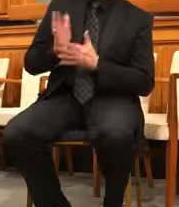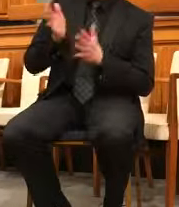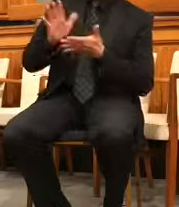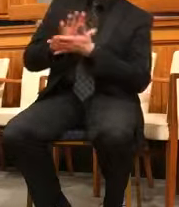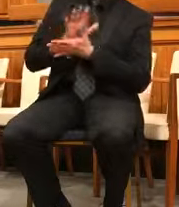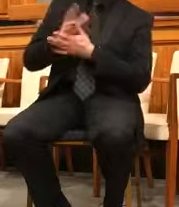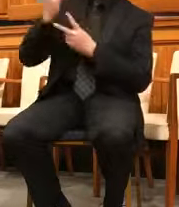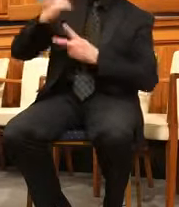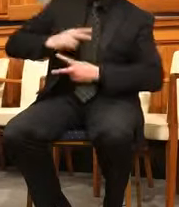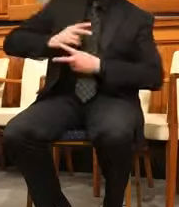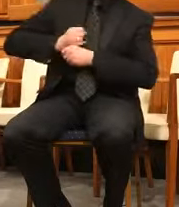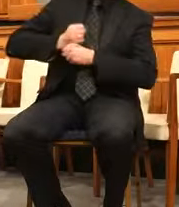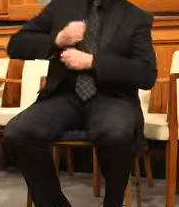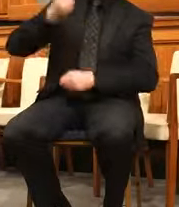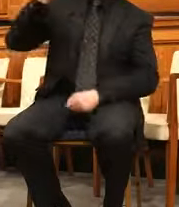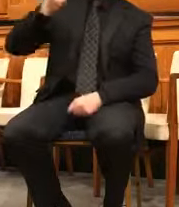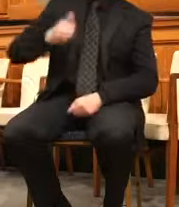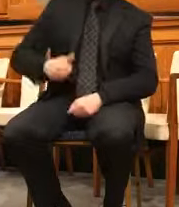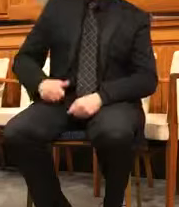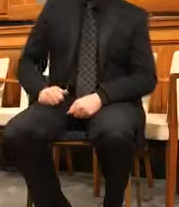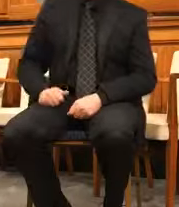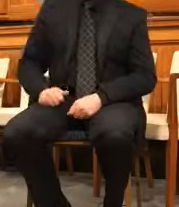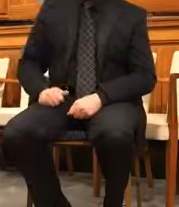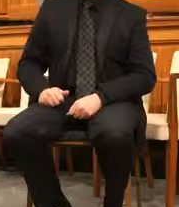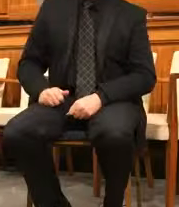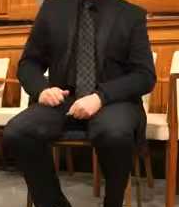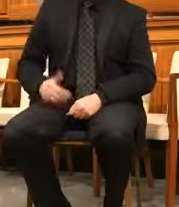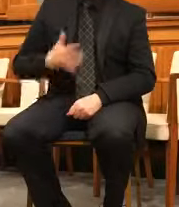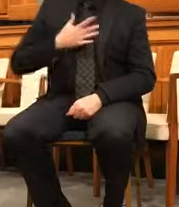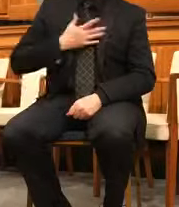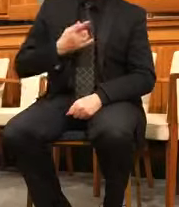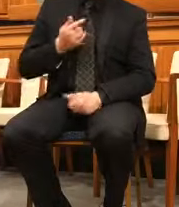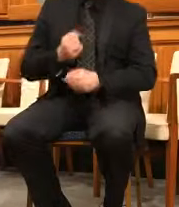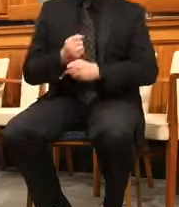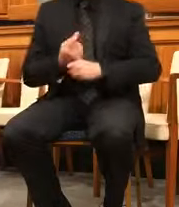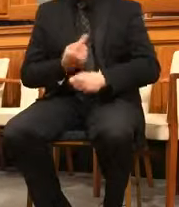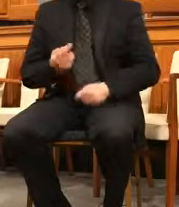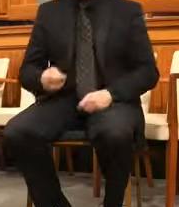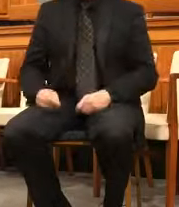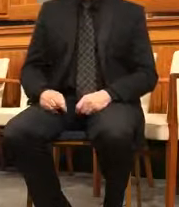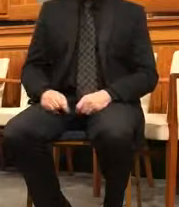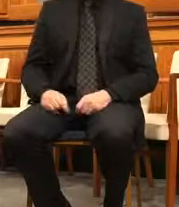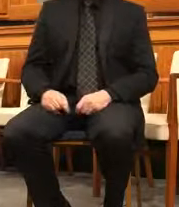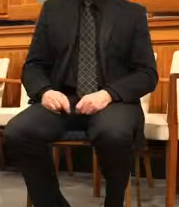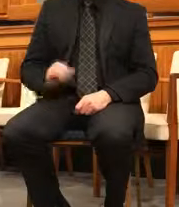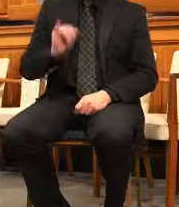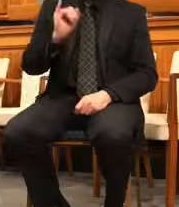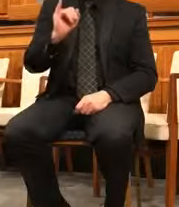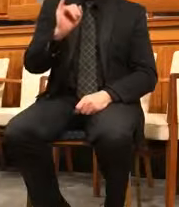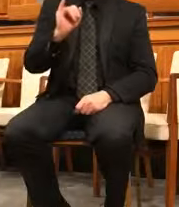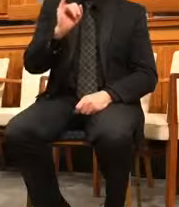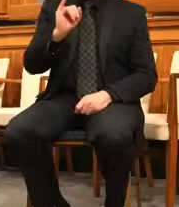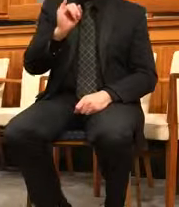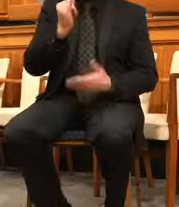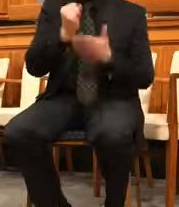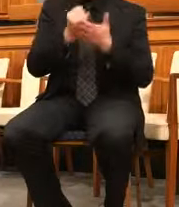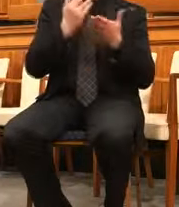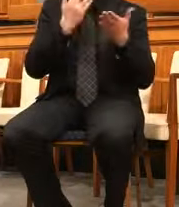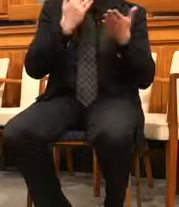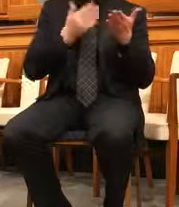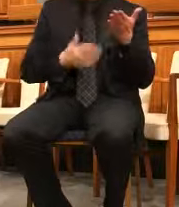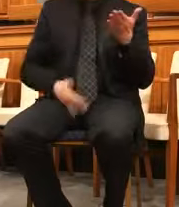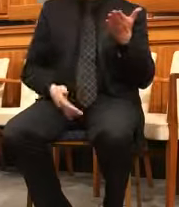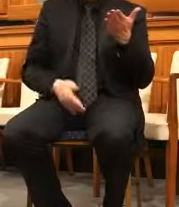it suits us, we can accomplish that. Friends, that's another false approach which the Bible deals with.